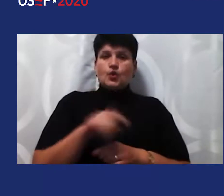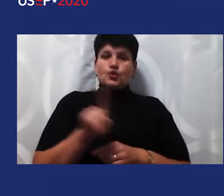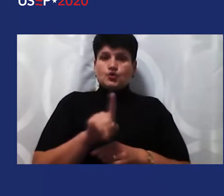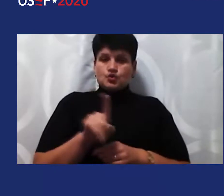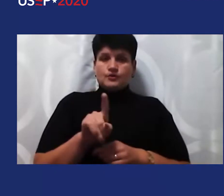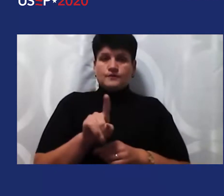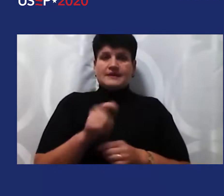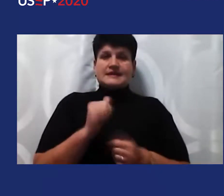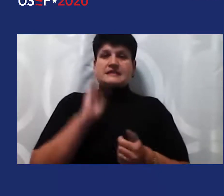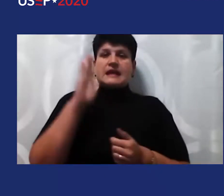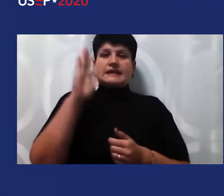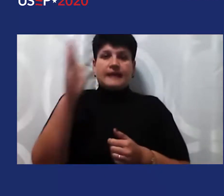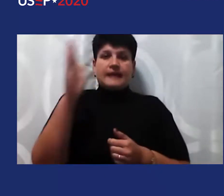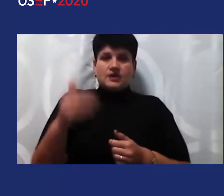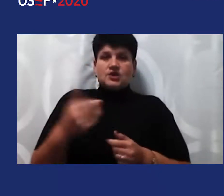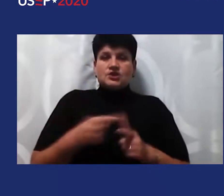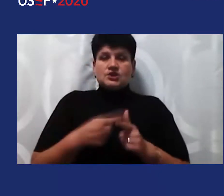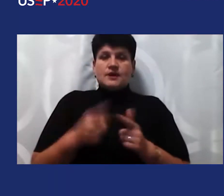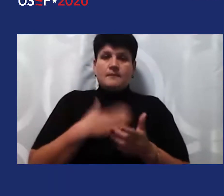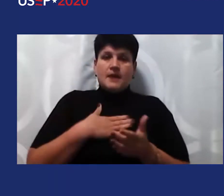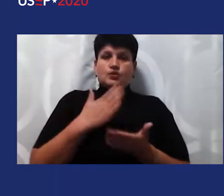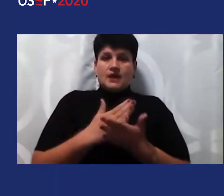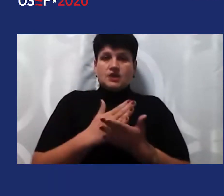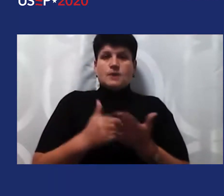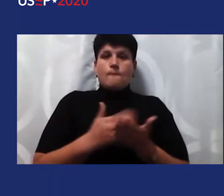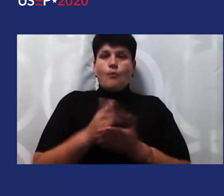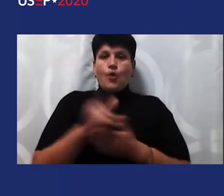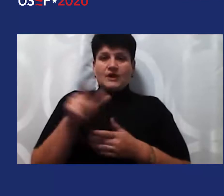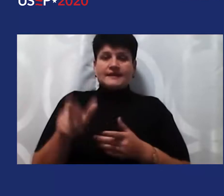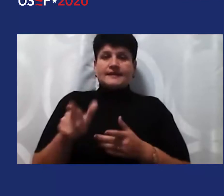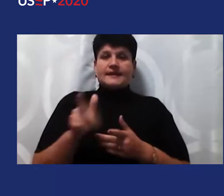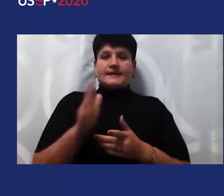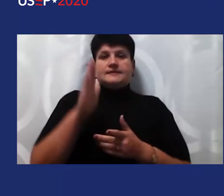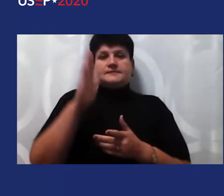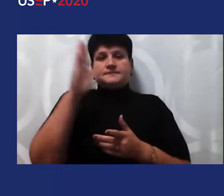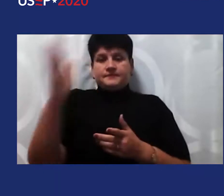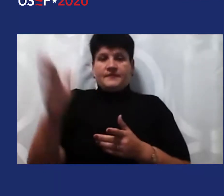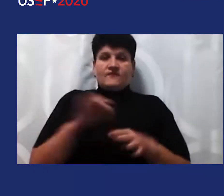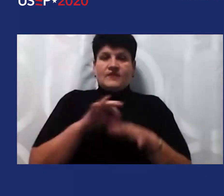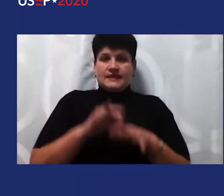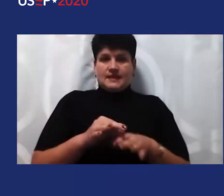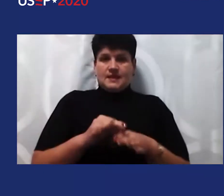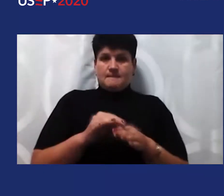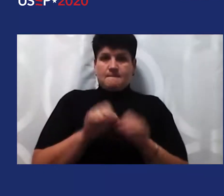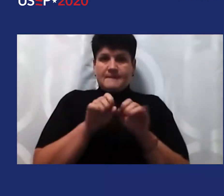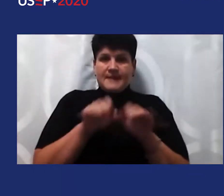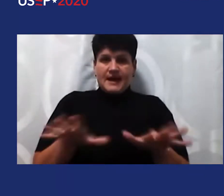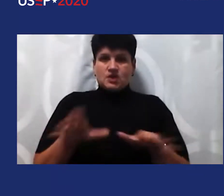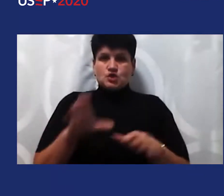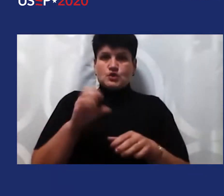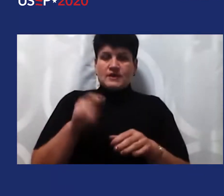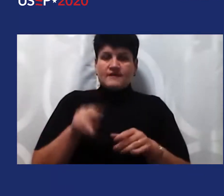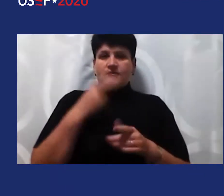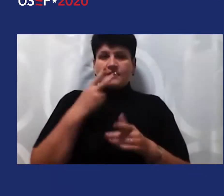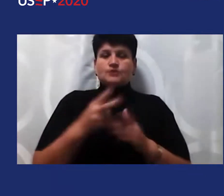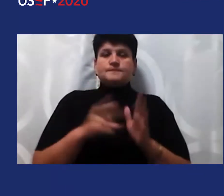say that a good question is whether our politicians and political parties have